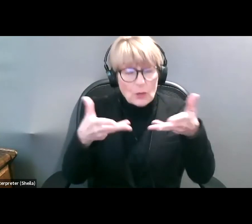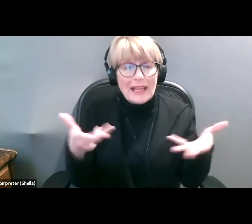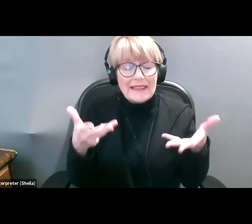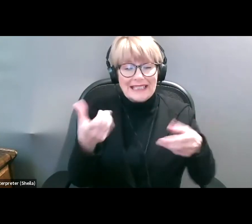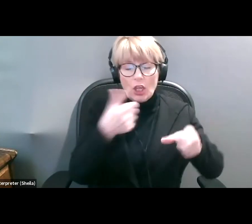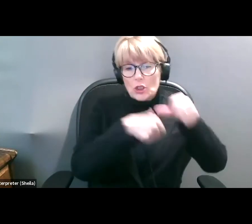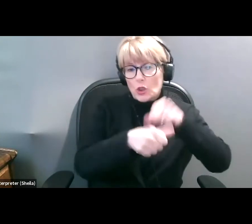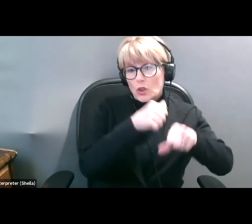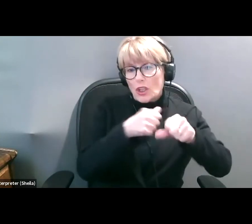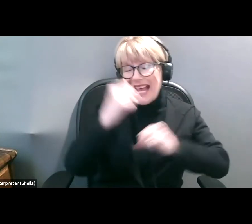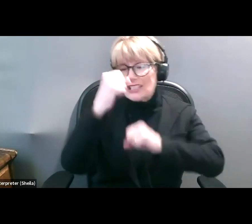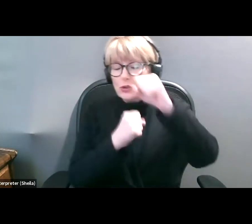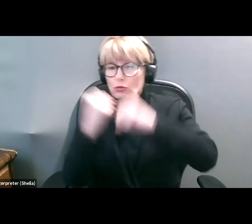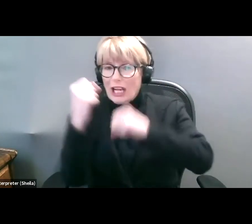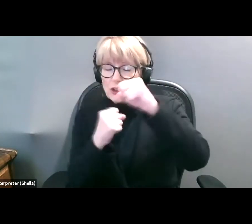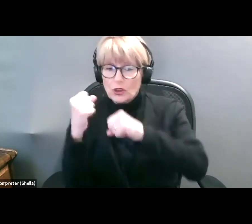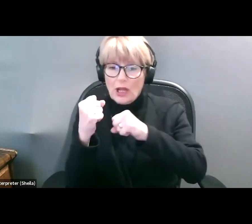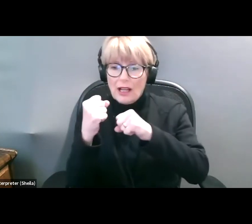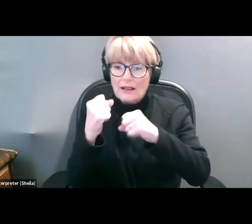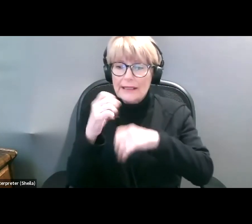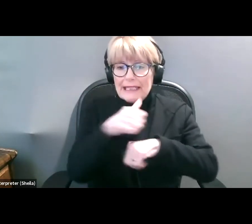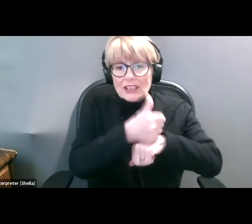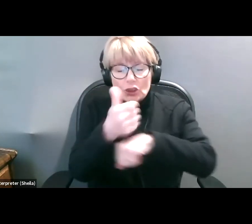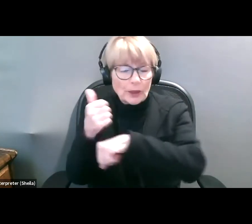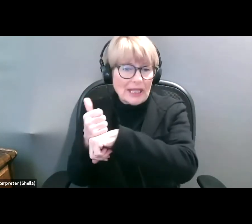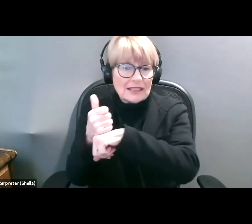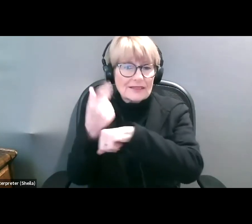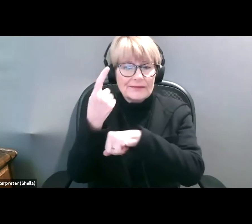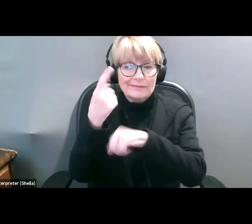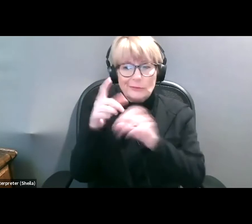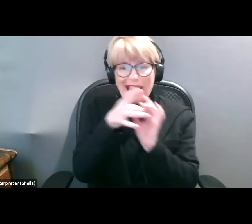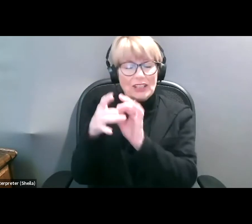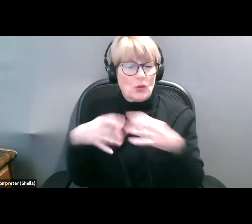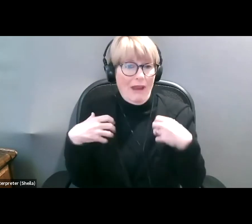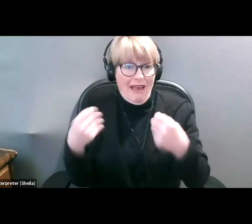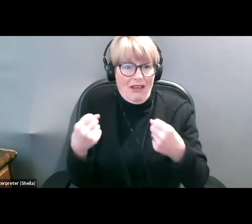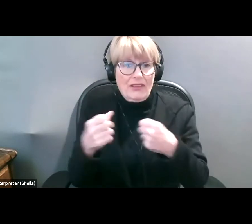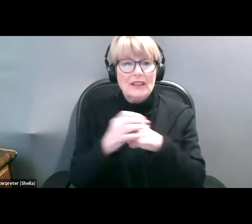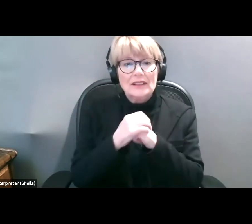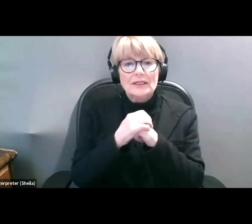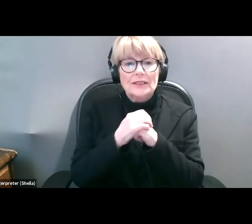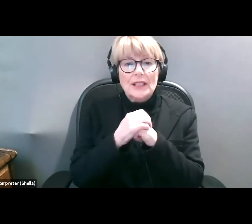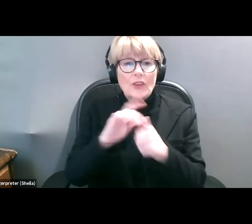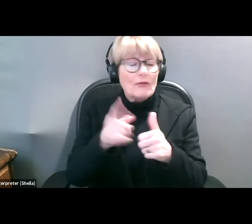of health. And we began to name them in our community health needs assessment for the first time in Rush's